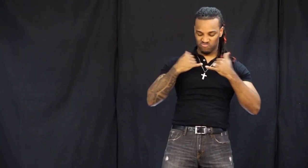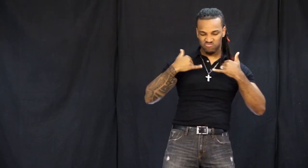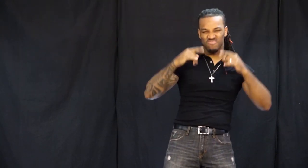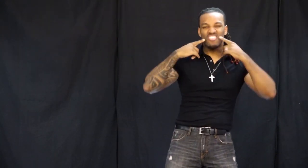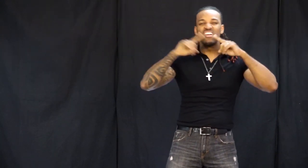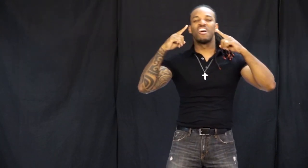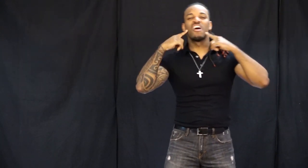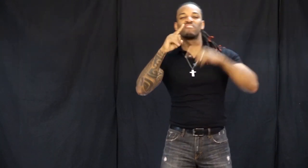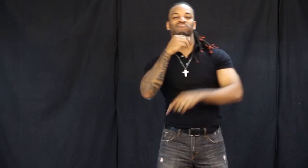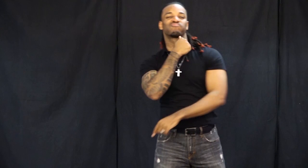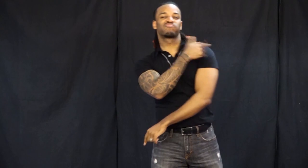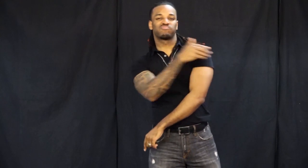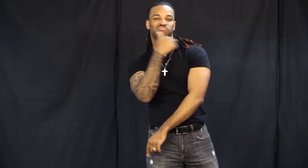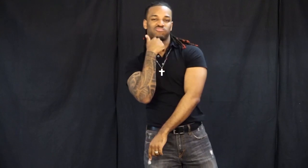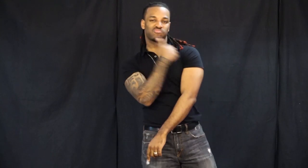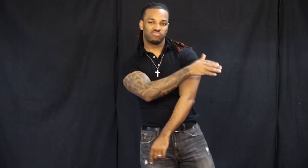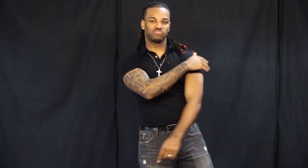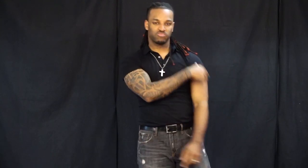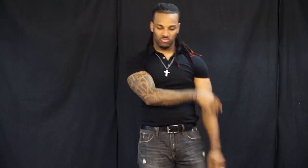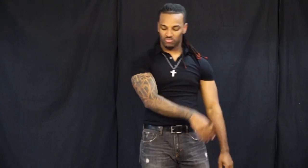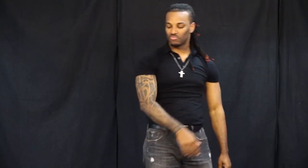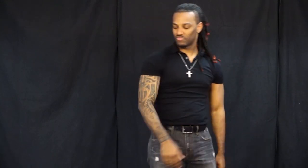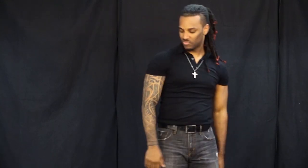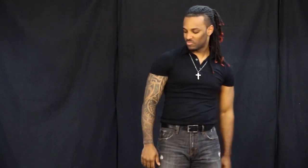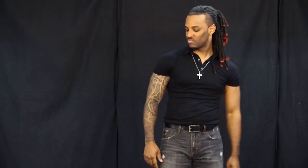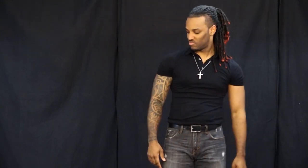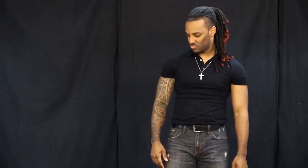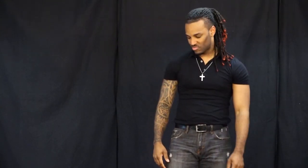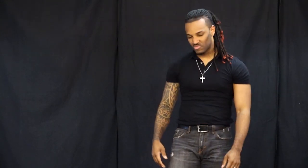down, I get the fuck back up again.